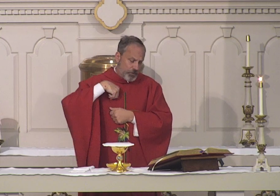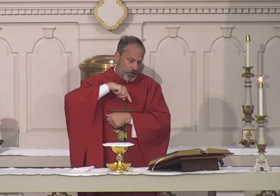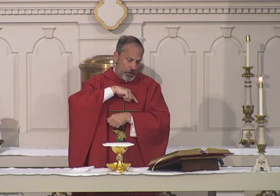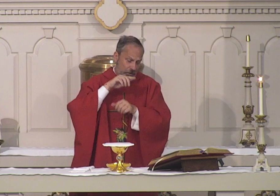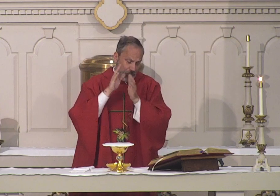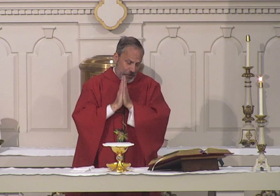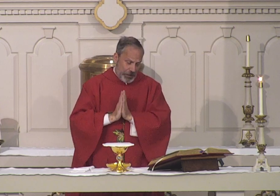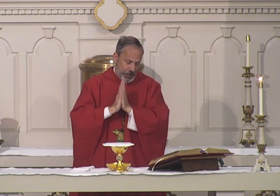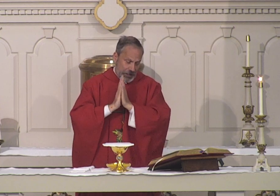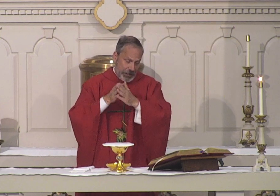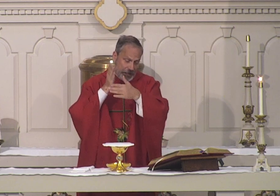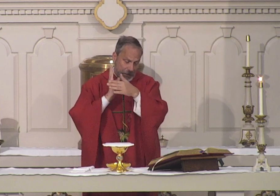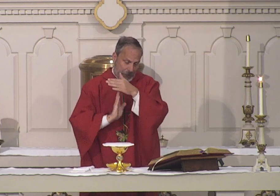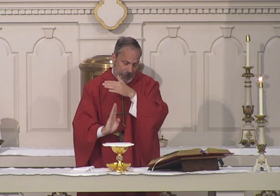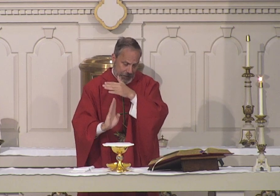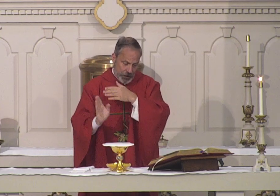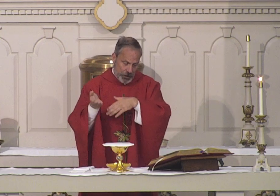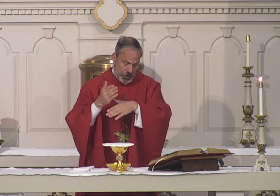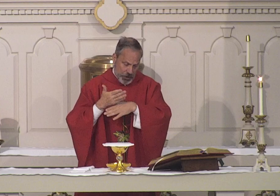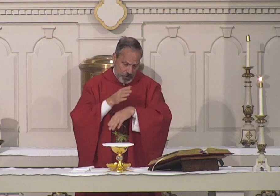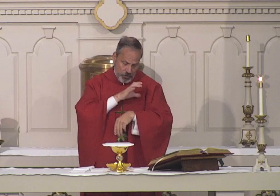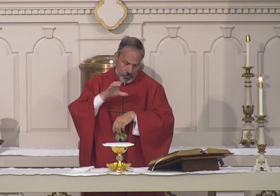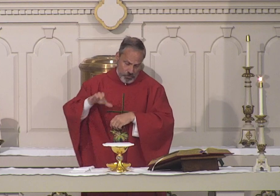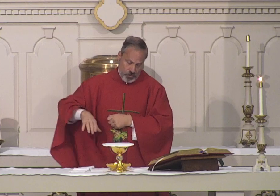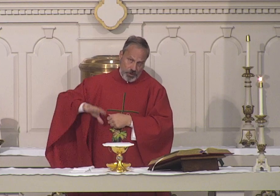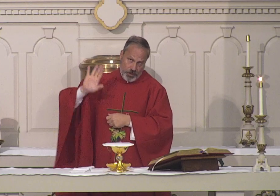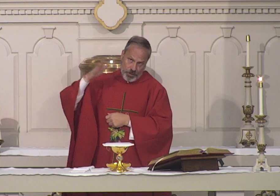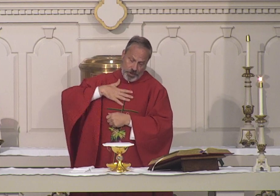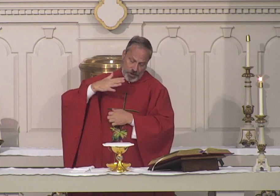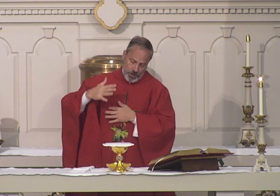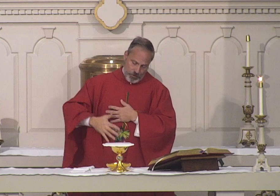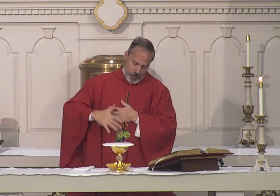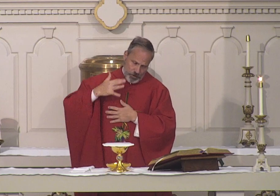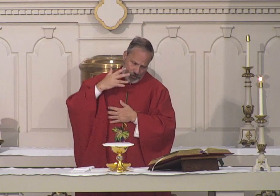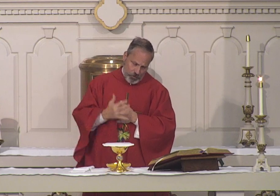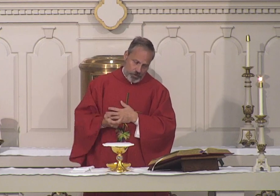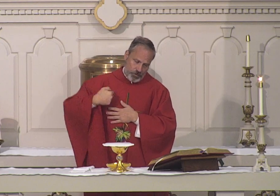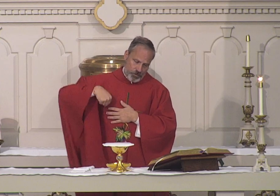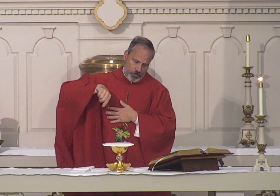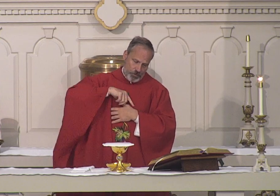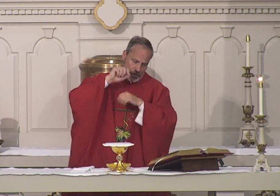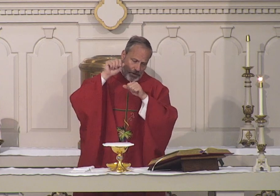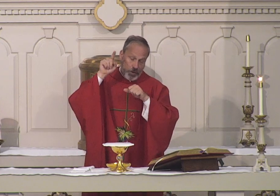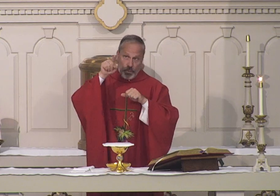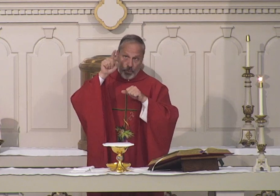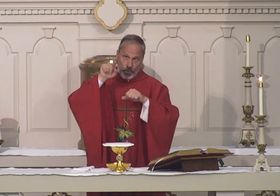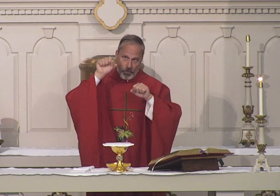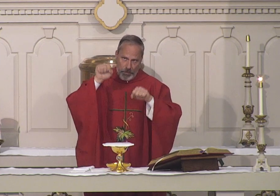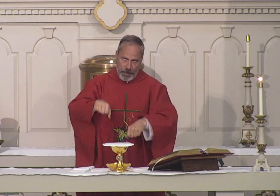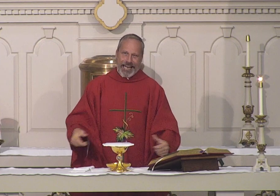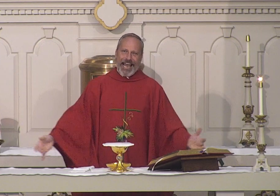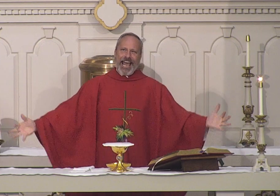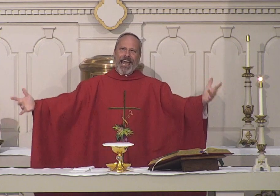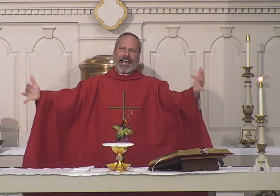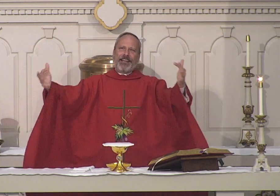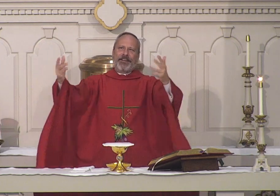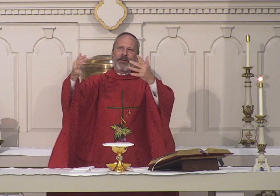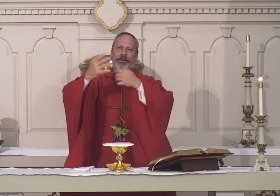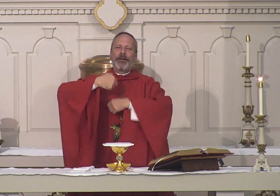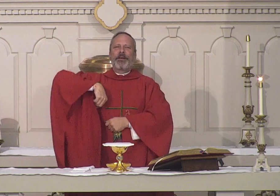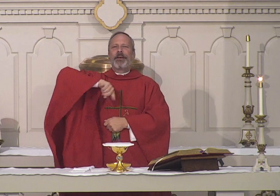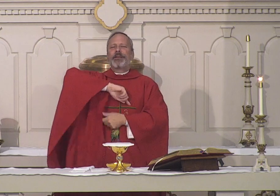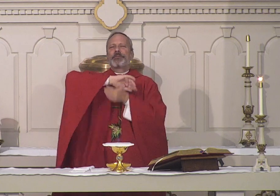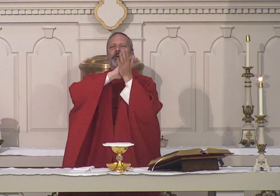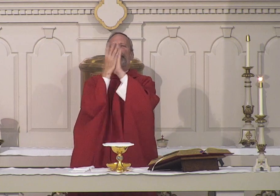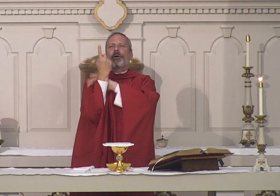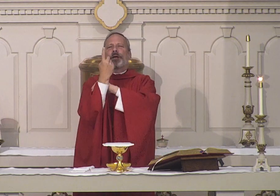you. Humbly we pray that, partaking of the body and blood of Christ, we may be gathered into one by the